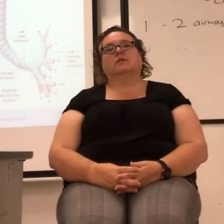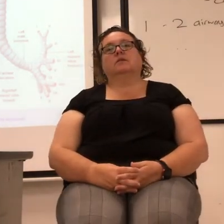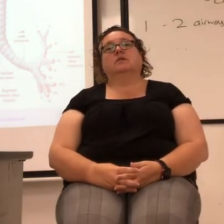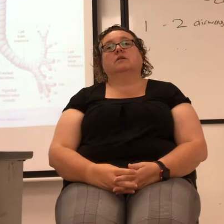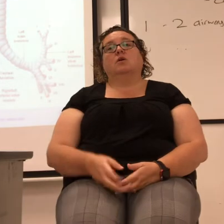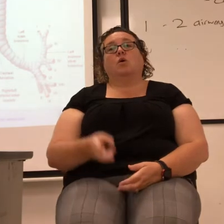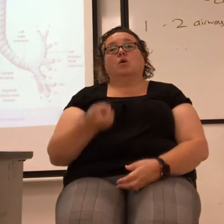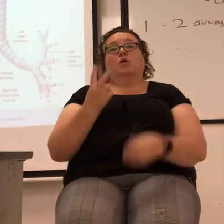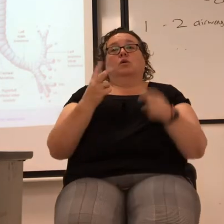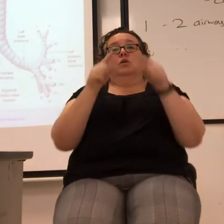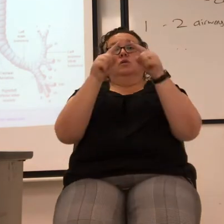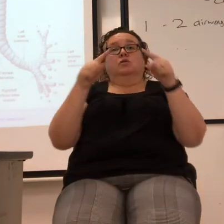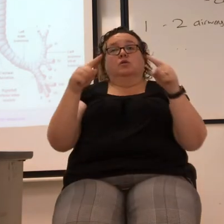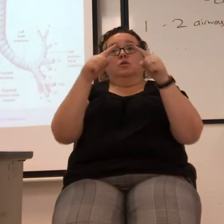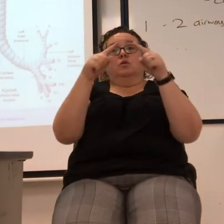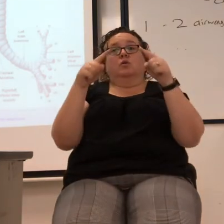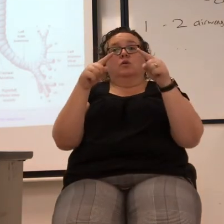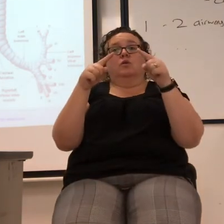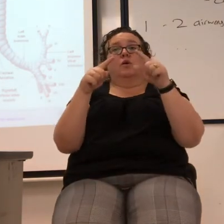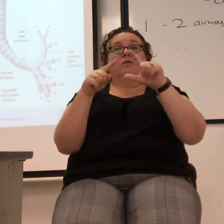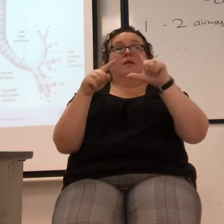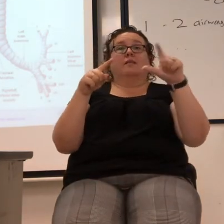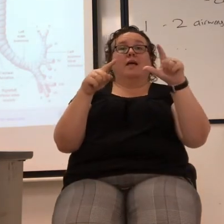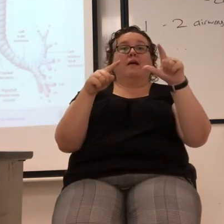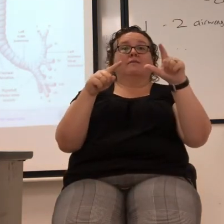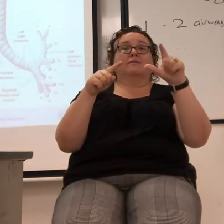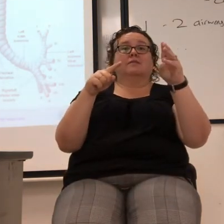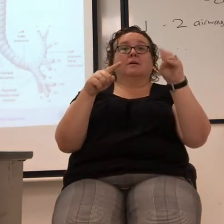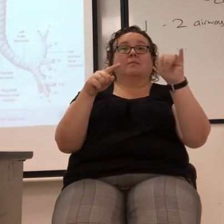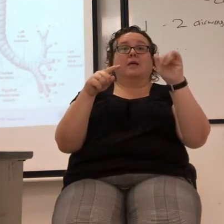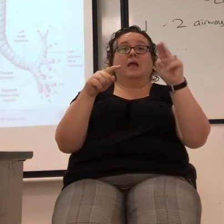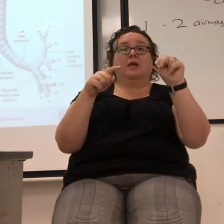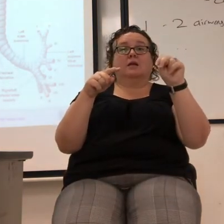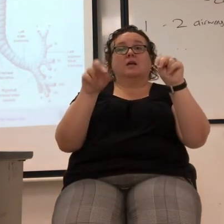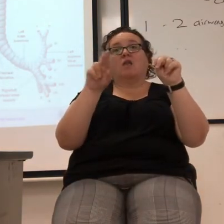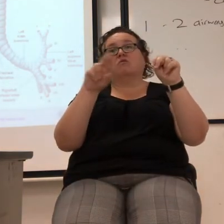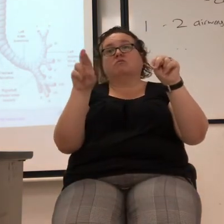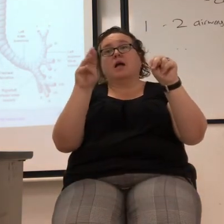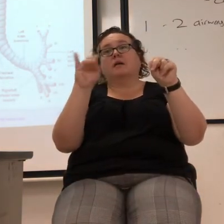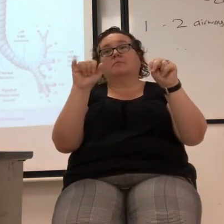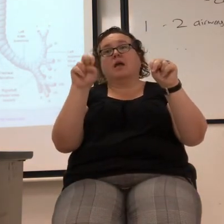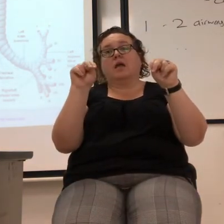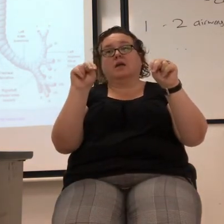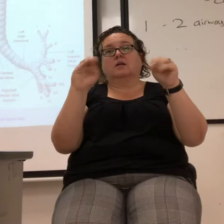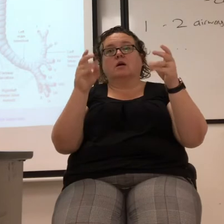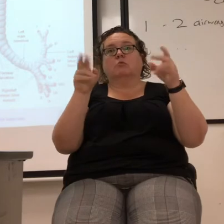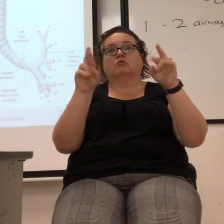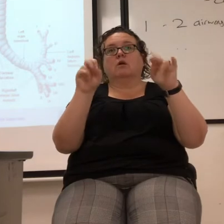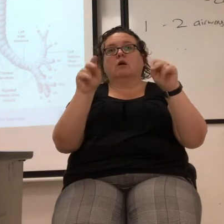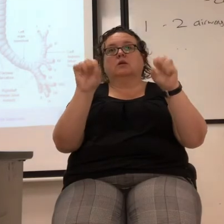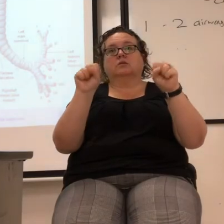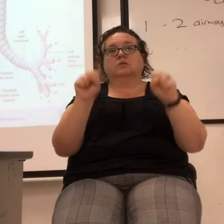And those two airways are the left main bronchus, the right main bronchus. Those are the names.